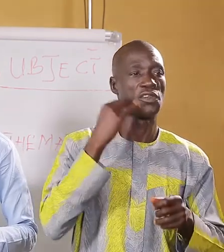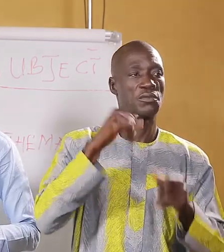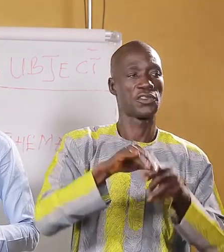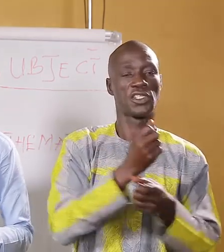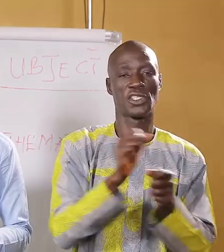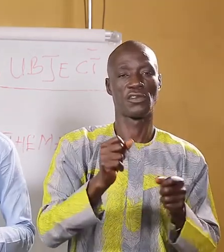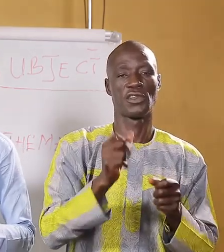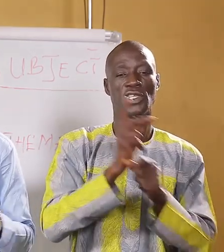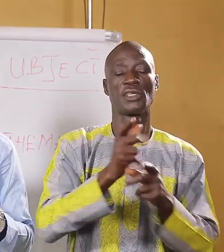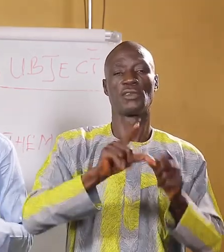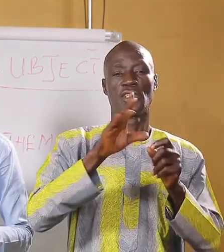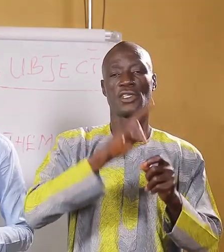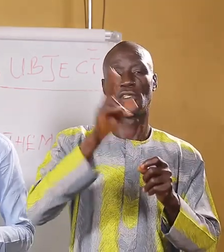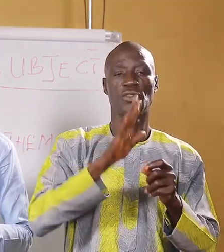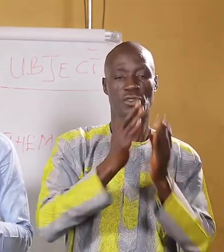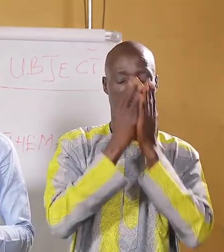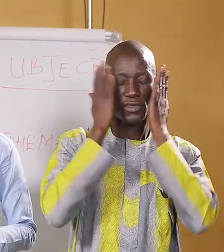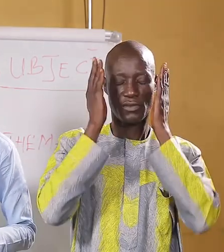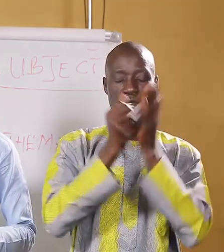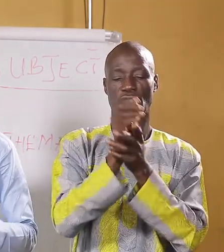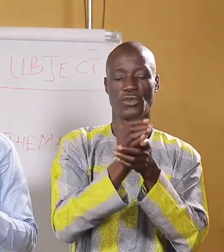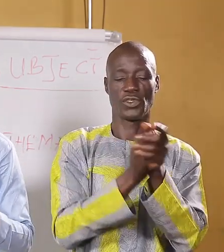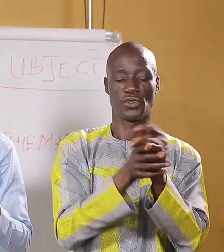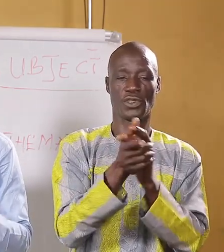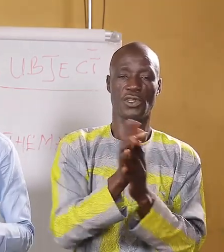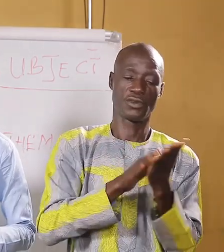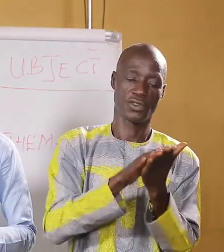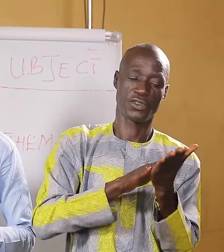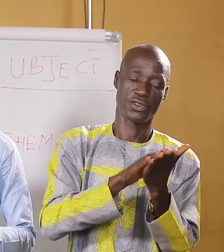safe, keep learning, use your face masks, wash your hands,